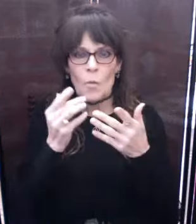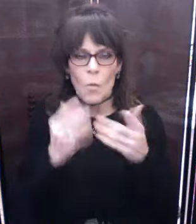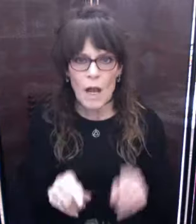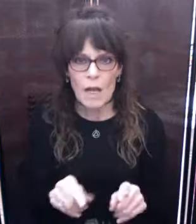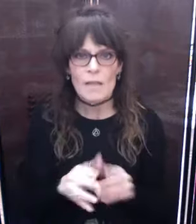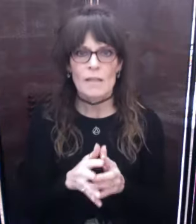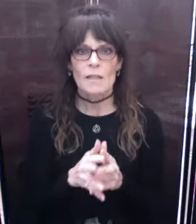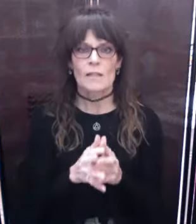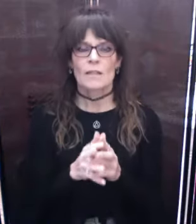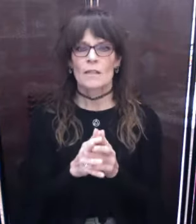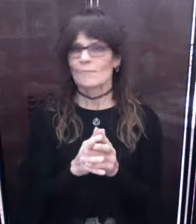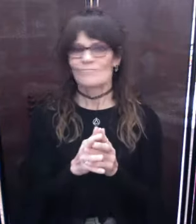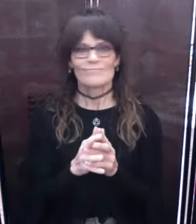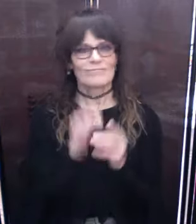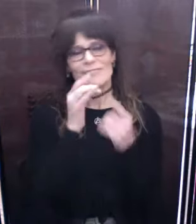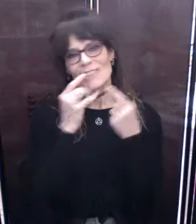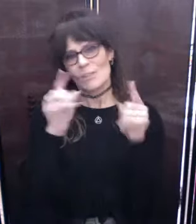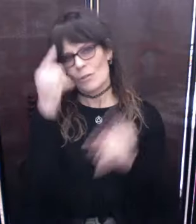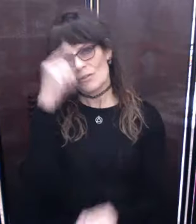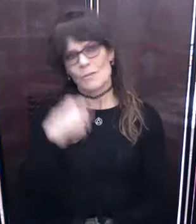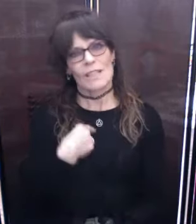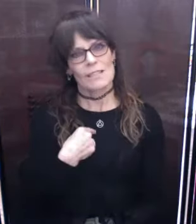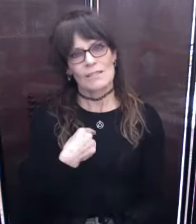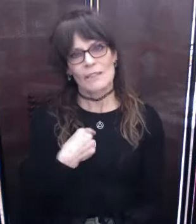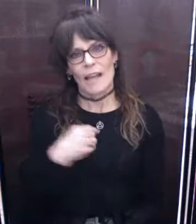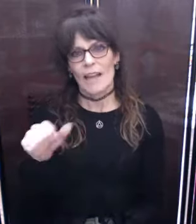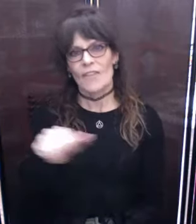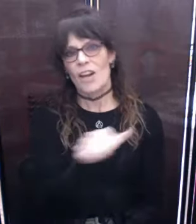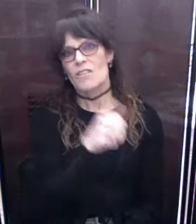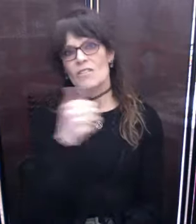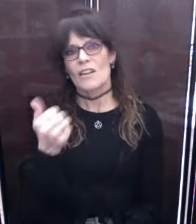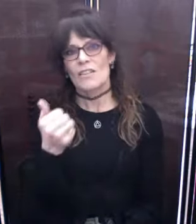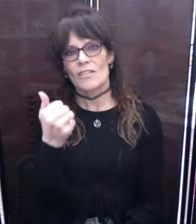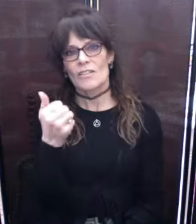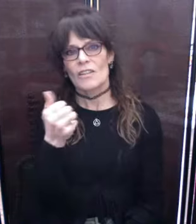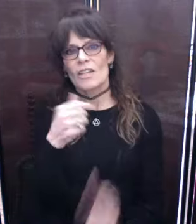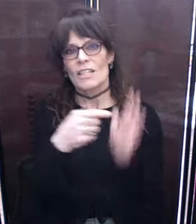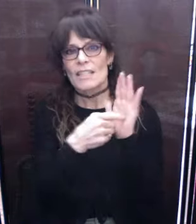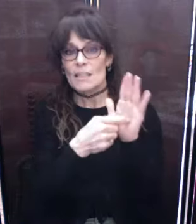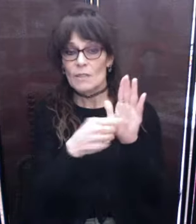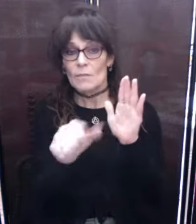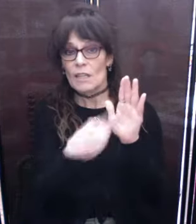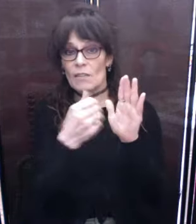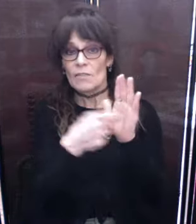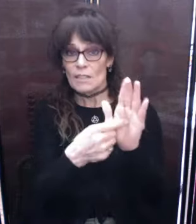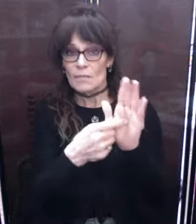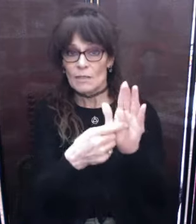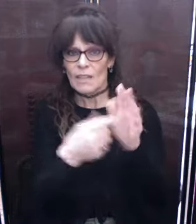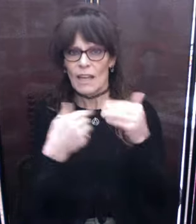That doesn't work for a guy like me because I have another symptom. And the other symptom that I have is I have these strange mental blank